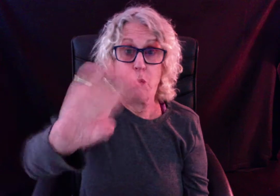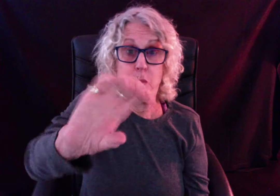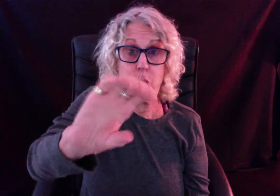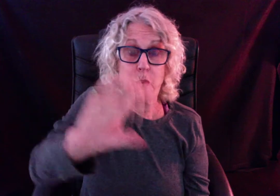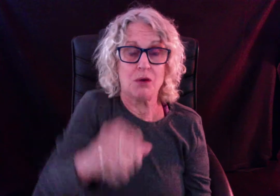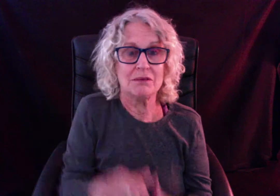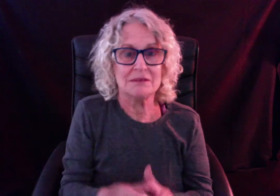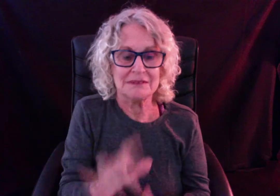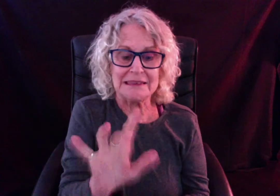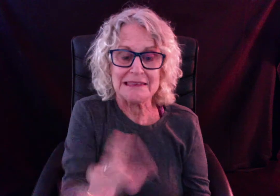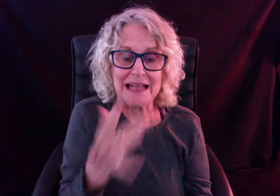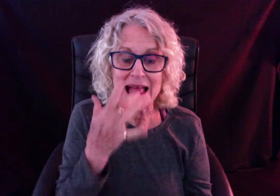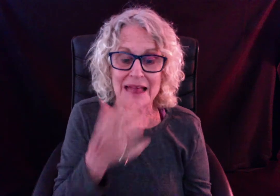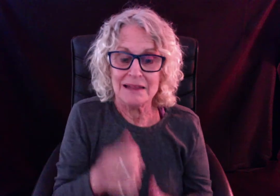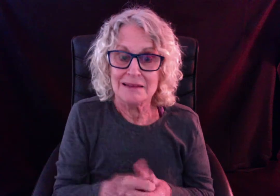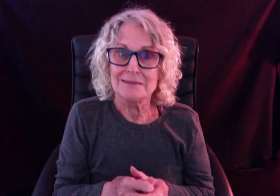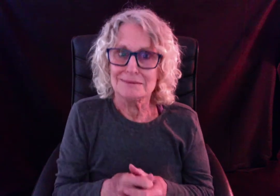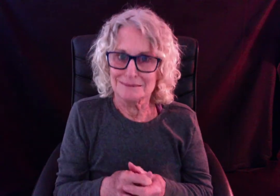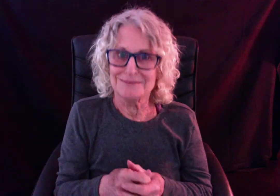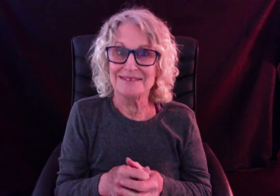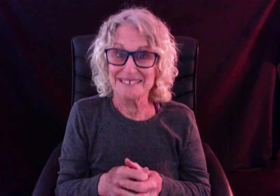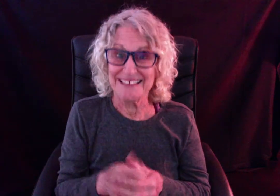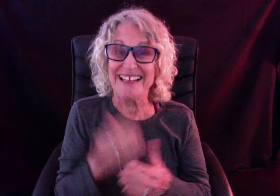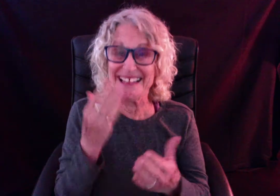it's pretty good. Pretty good. It's getting there.